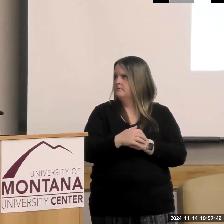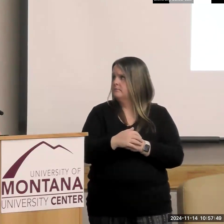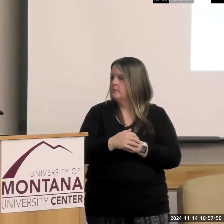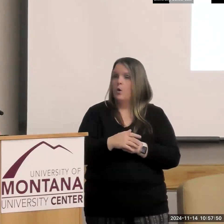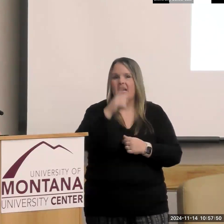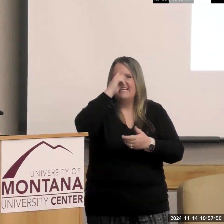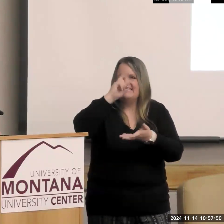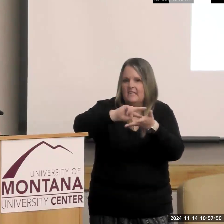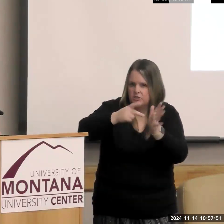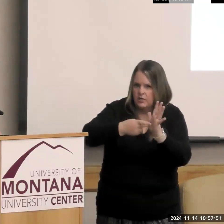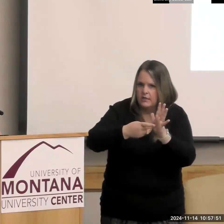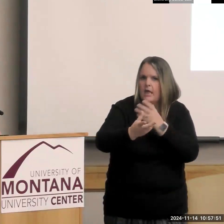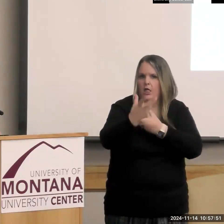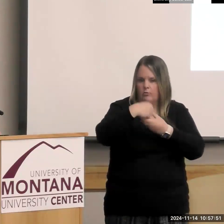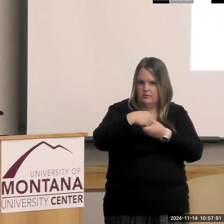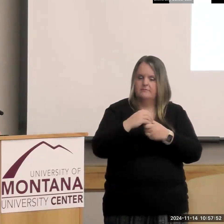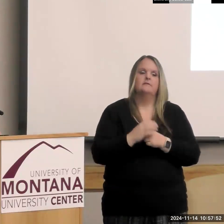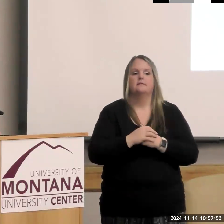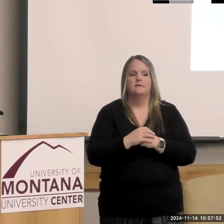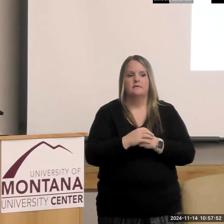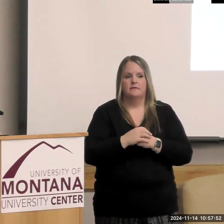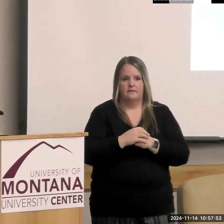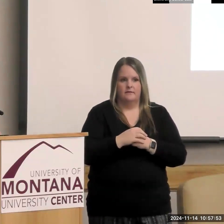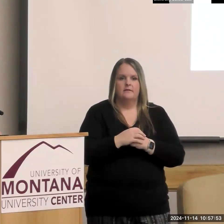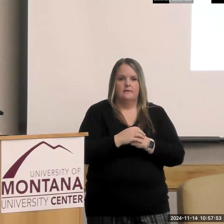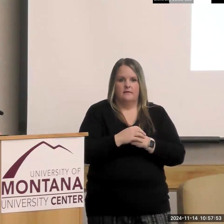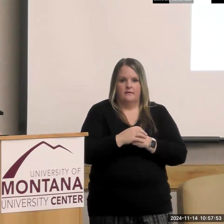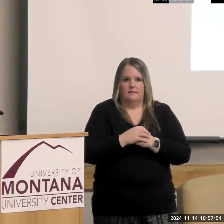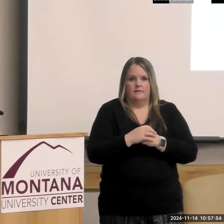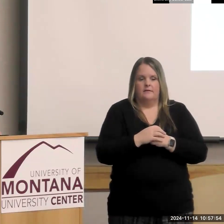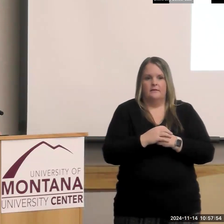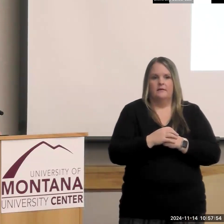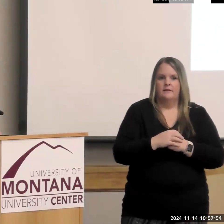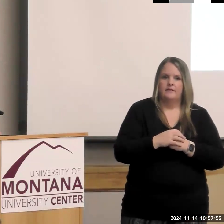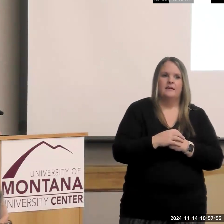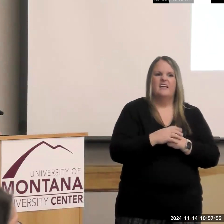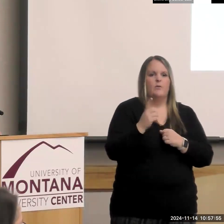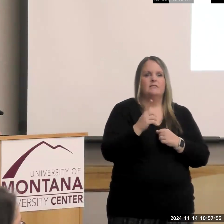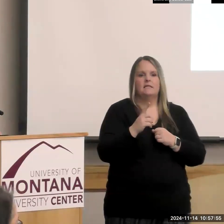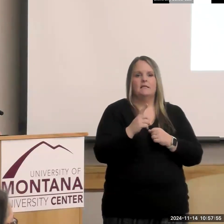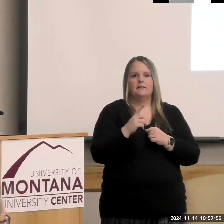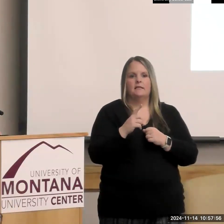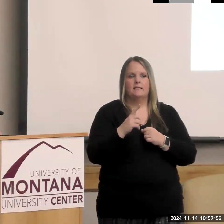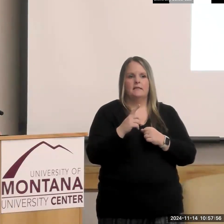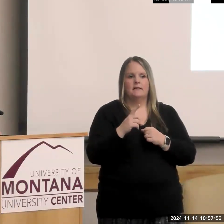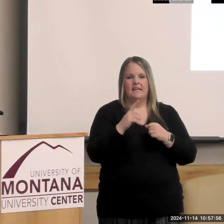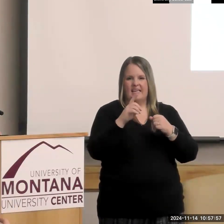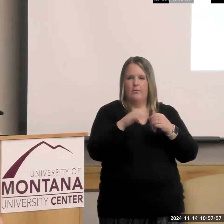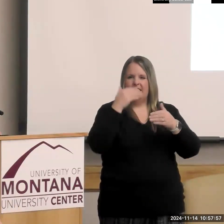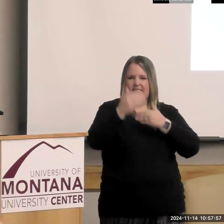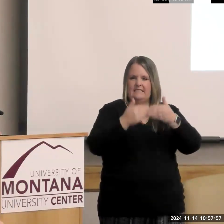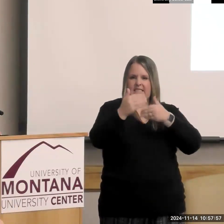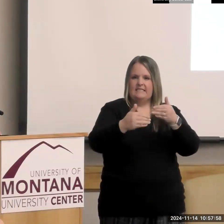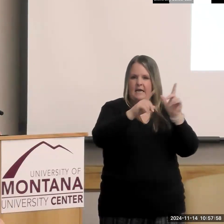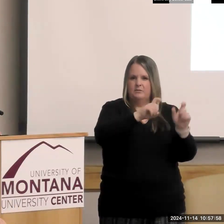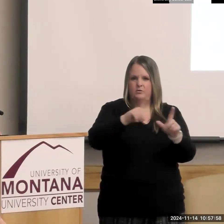inclusive, right? And so it was a step, a stepped survey so that it had skip patterns in it. And so if they said,